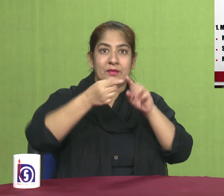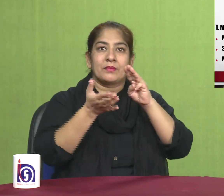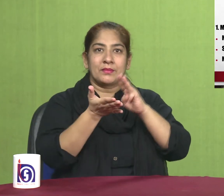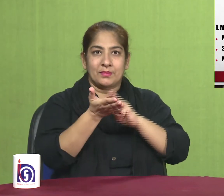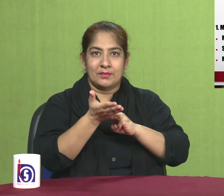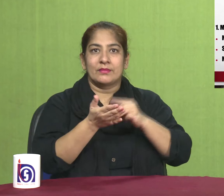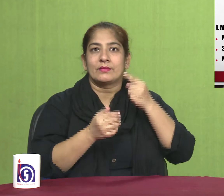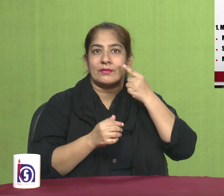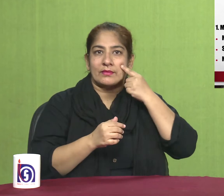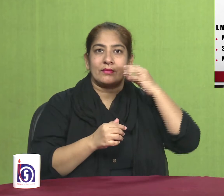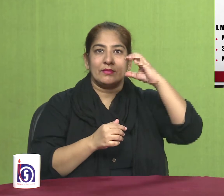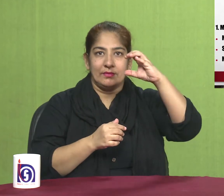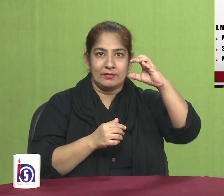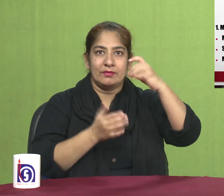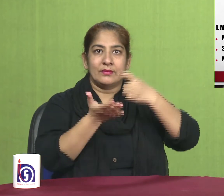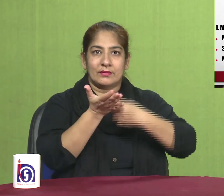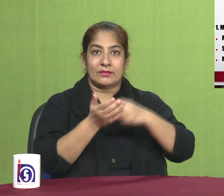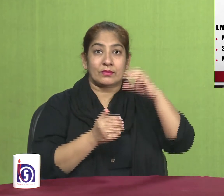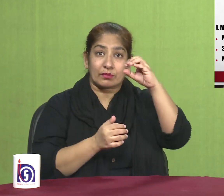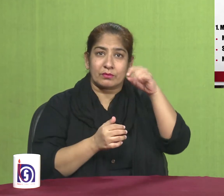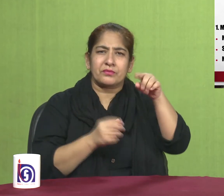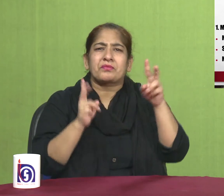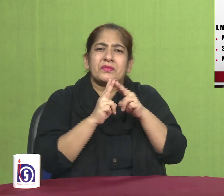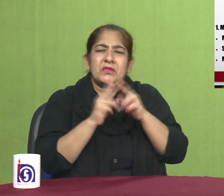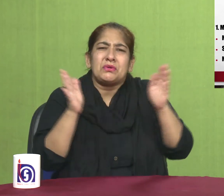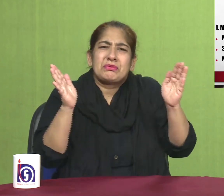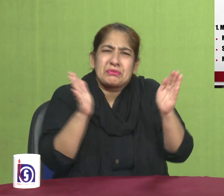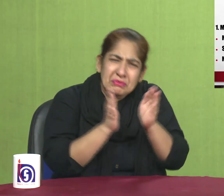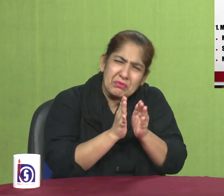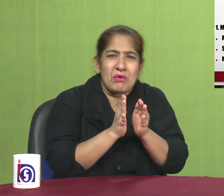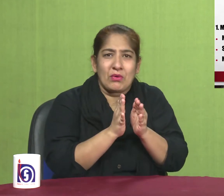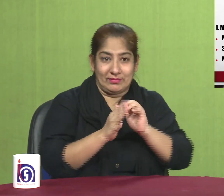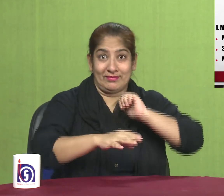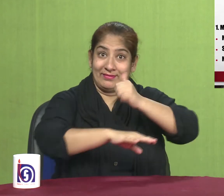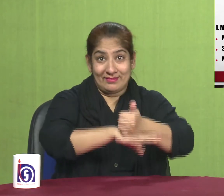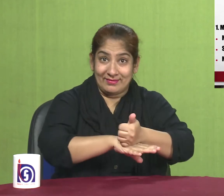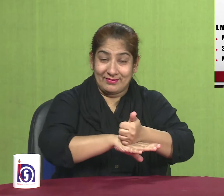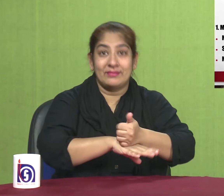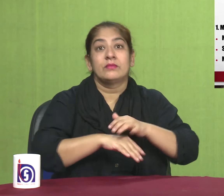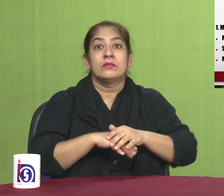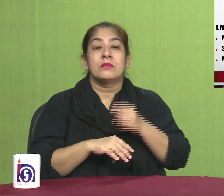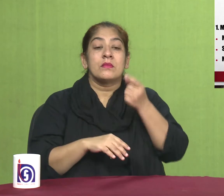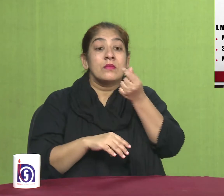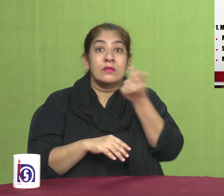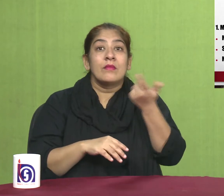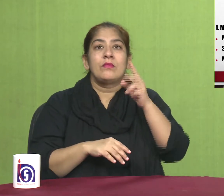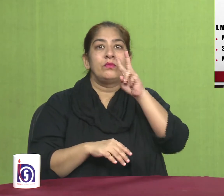every manufacturing enterprise, if it is micro, then the investment